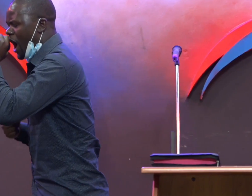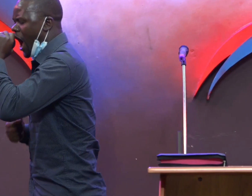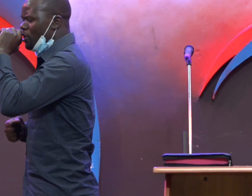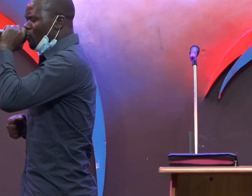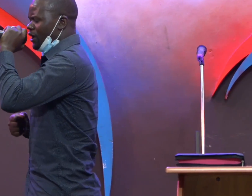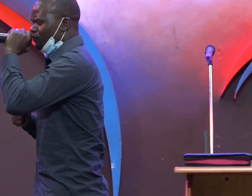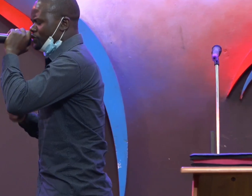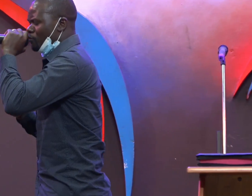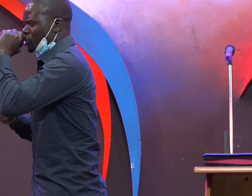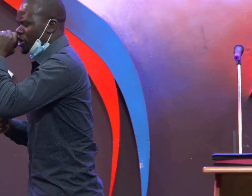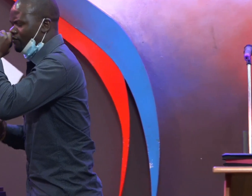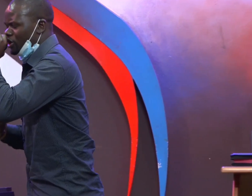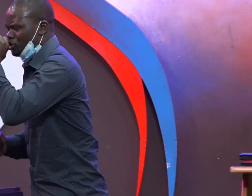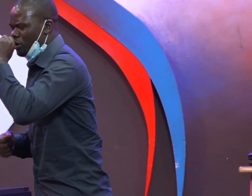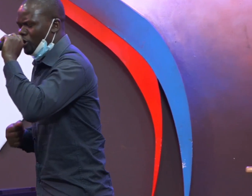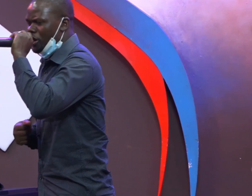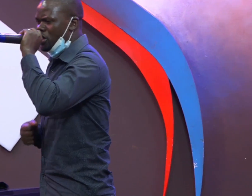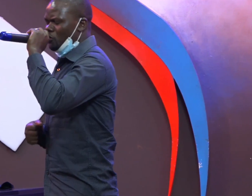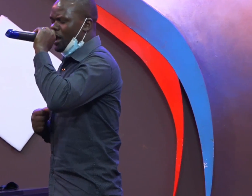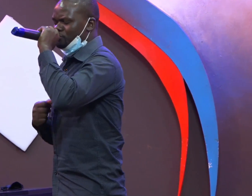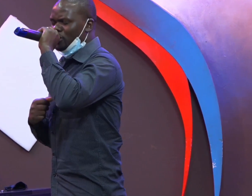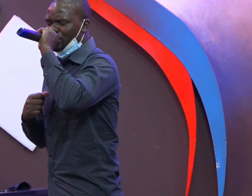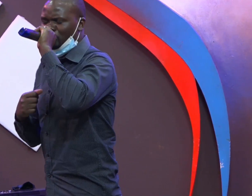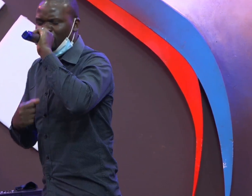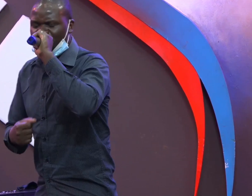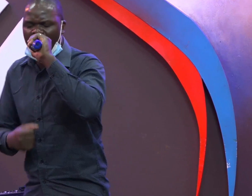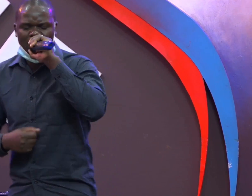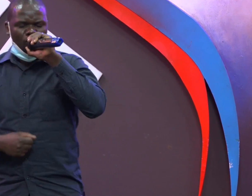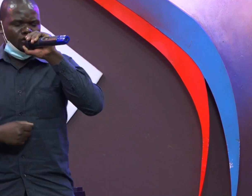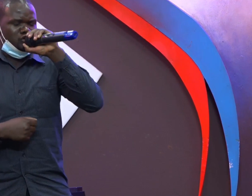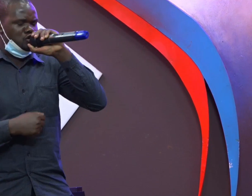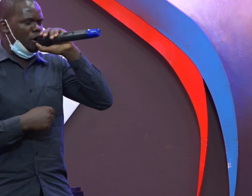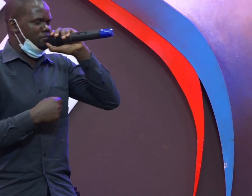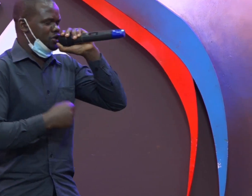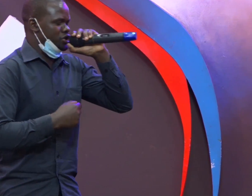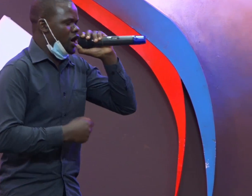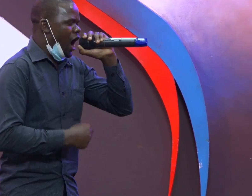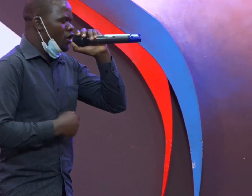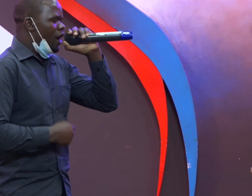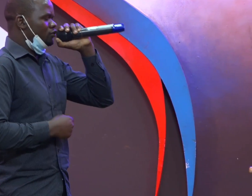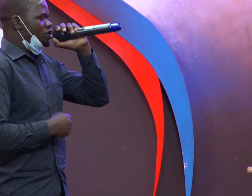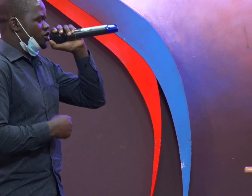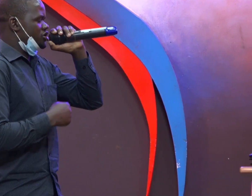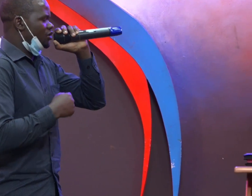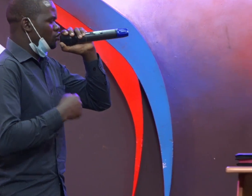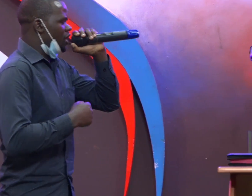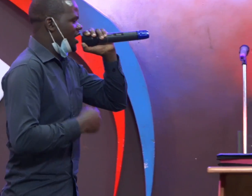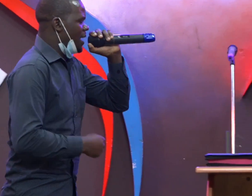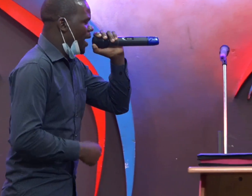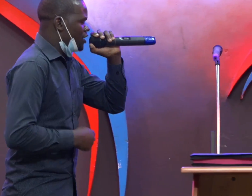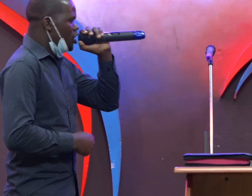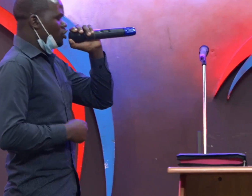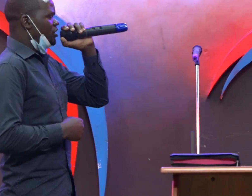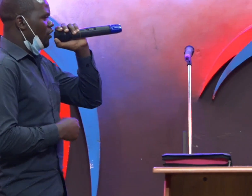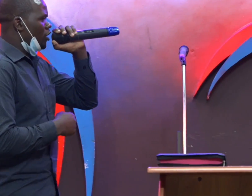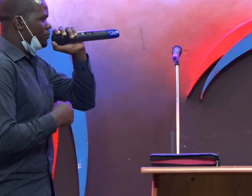of time while Facebooking, heavenly King of glory. We have spent a lot of time on social media while doing things that do not